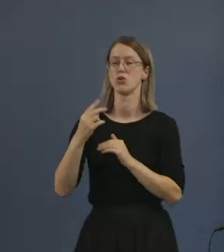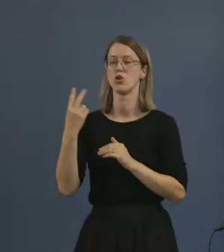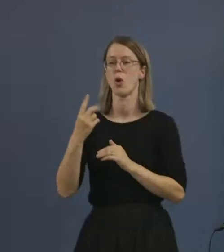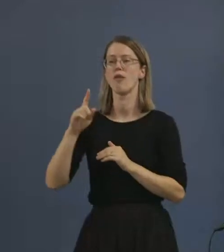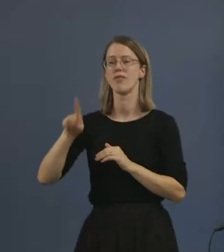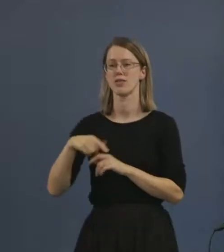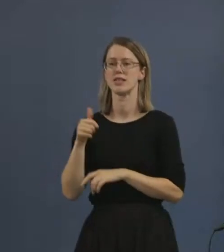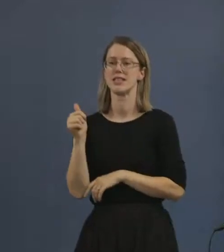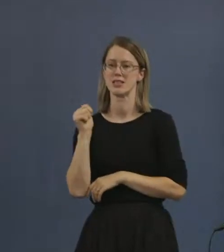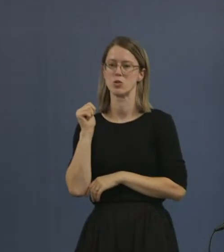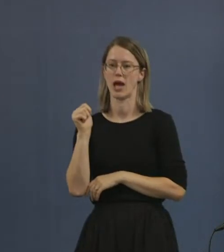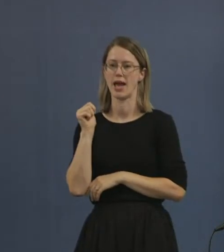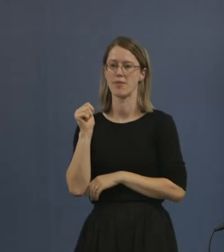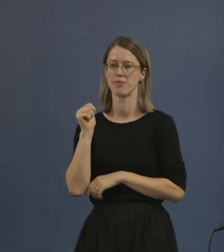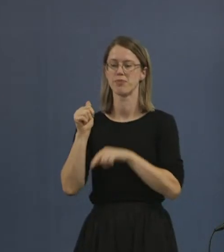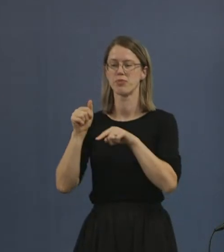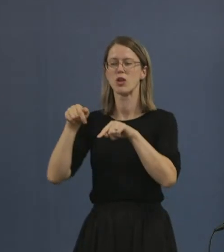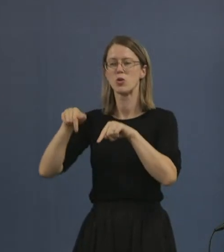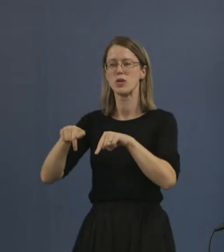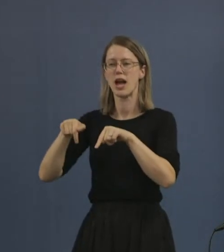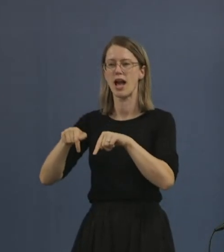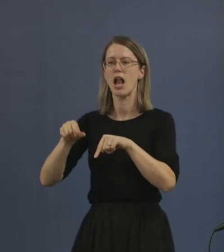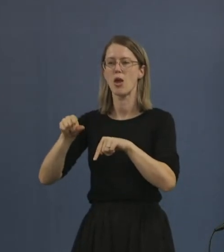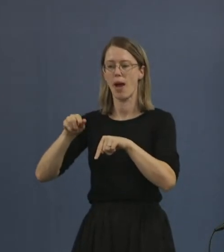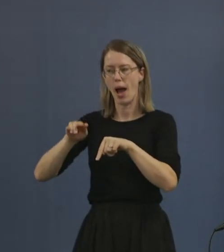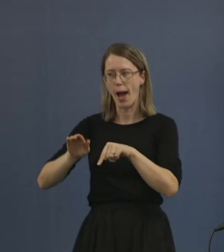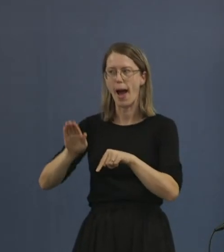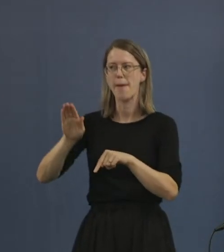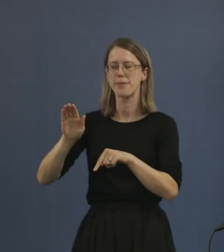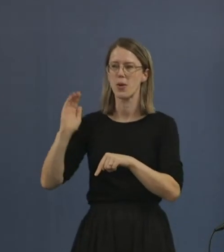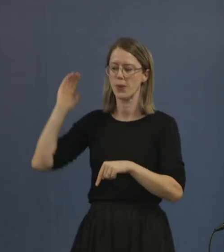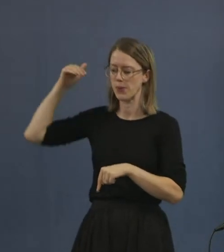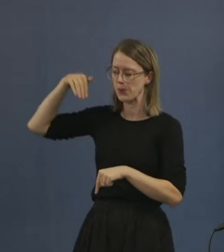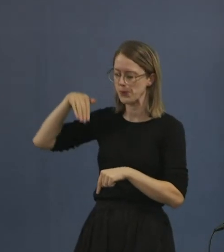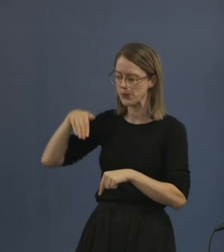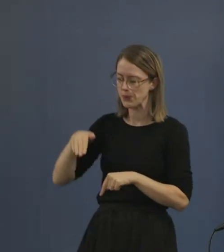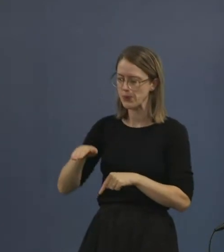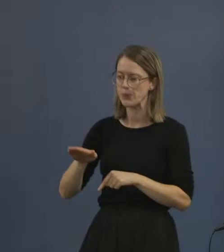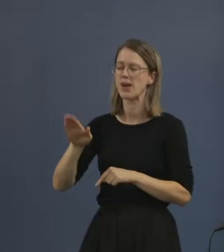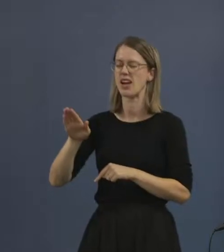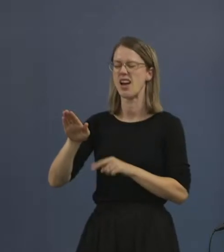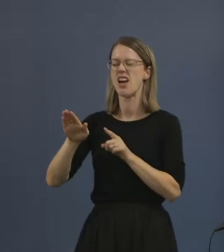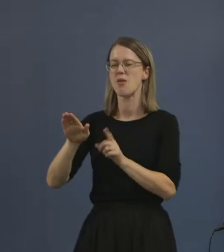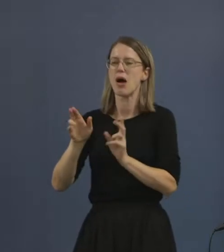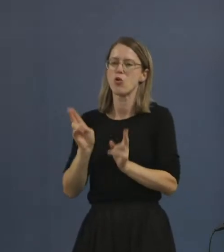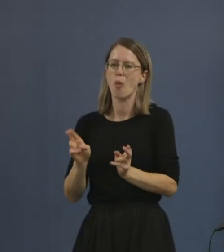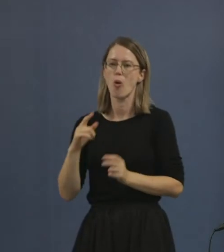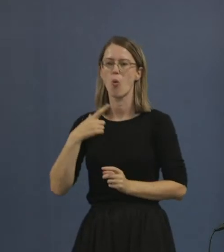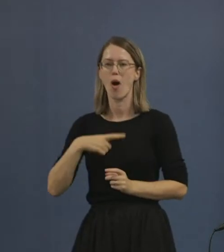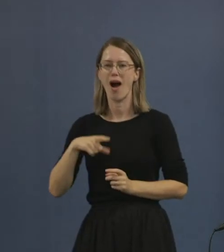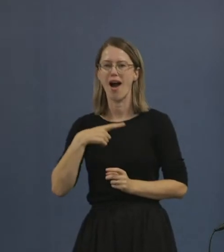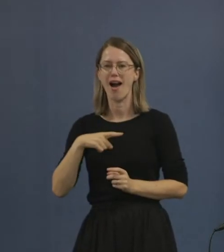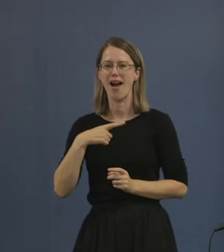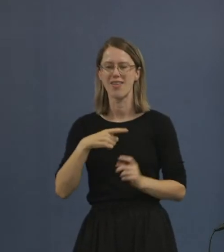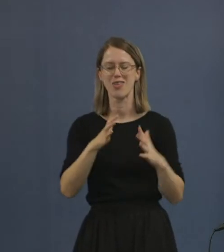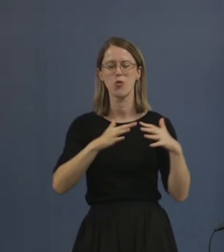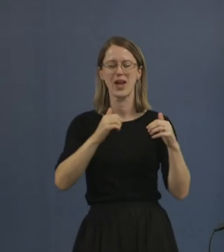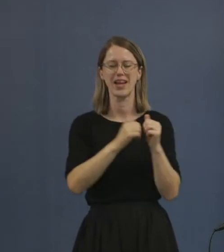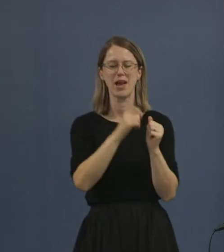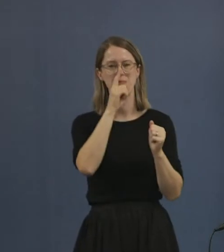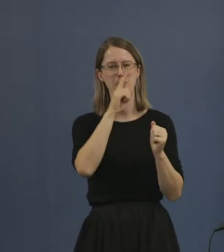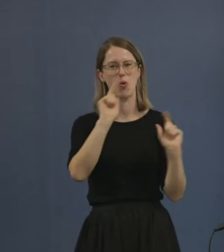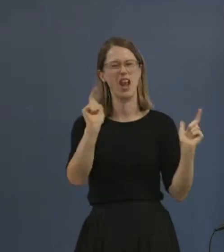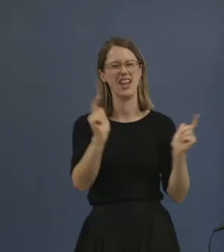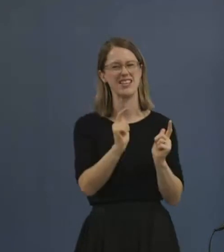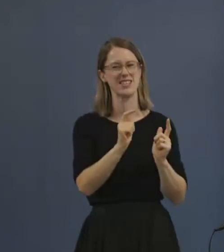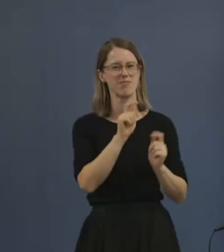12,882 yesterday. Today's case number is up a bit, but that's to be expected, as testing rates are always a bit lower on the weekend,